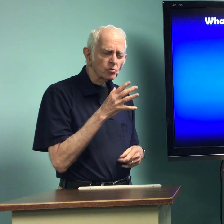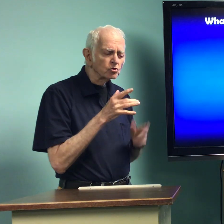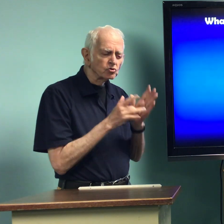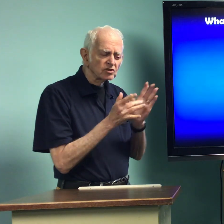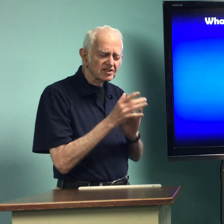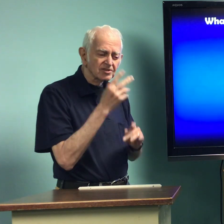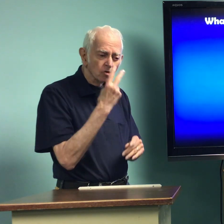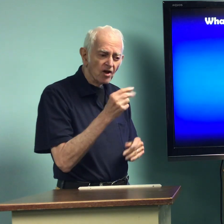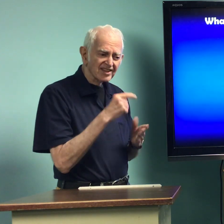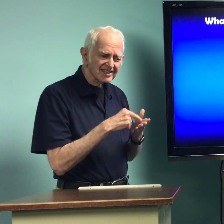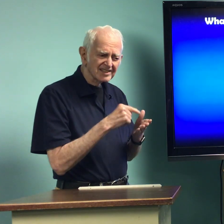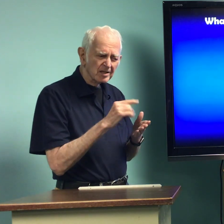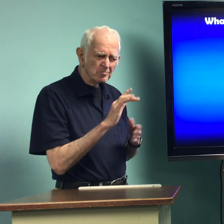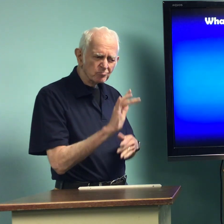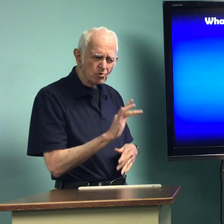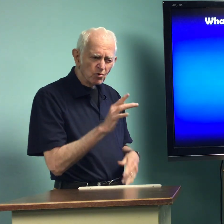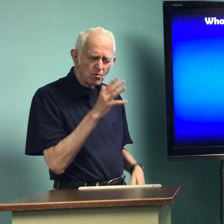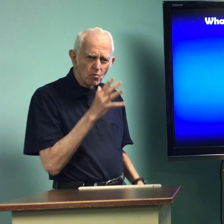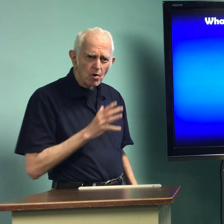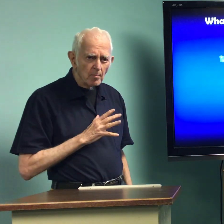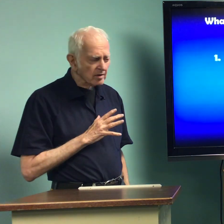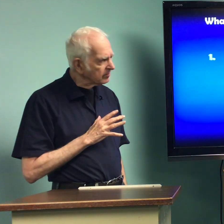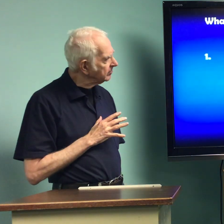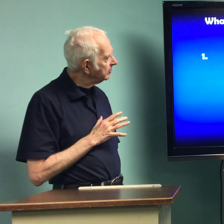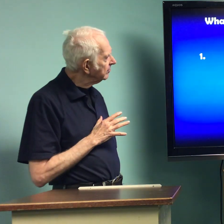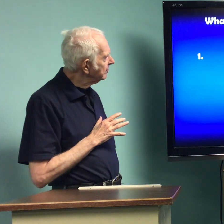What happened when Jesus saw this poor woman?